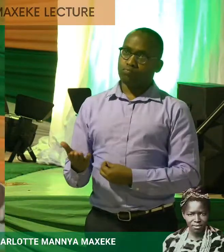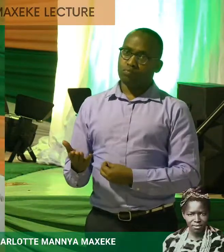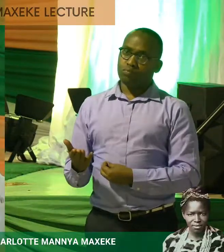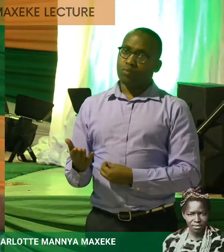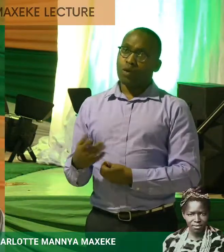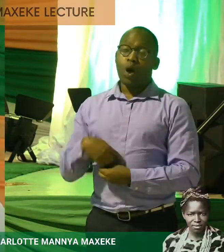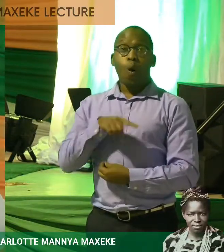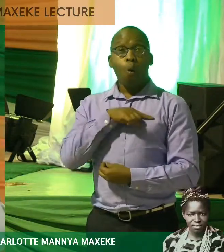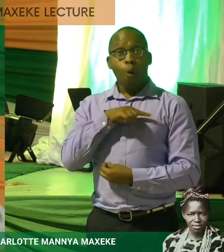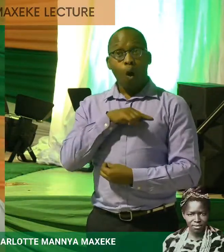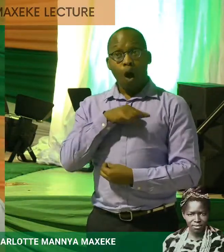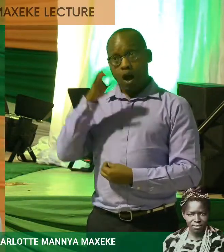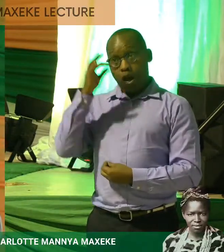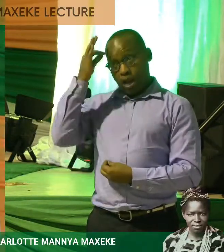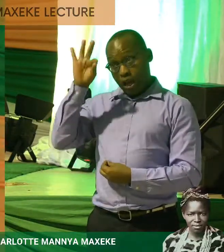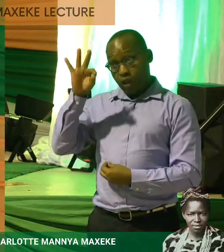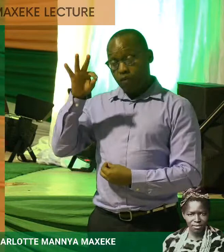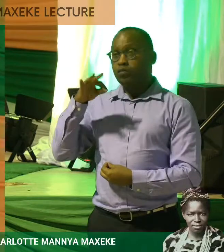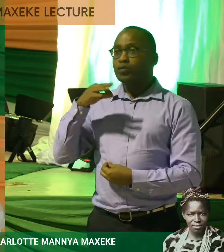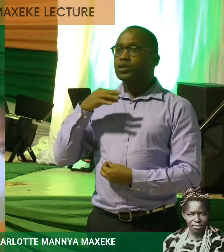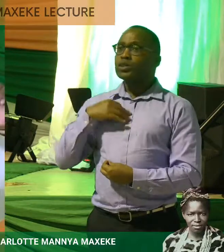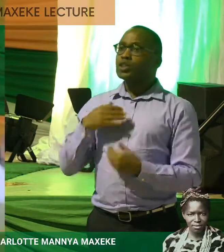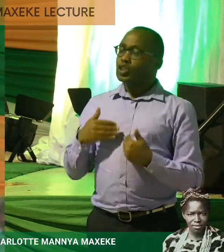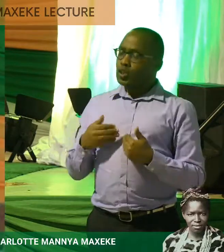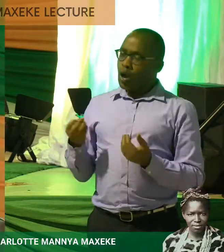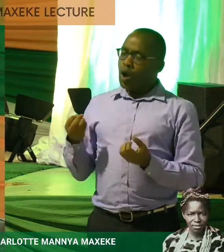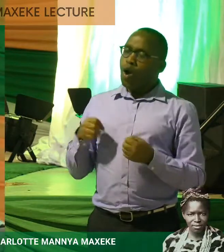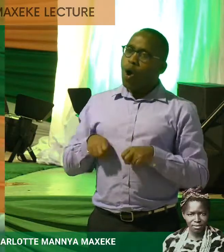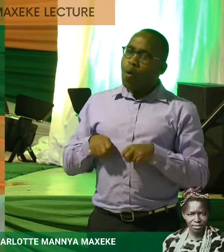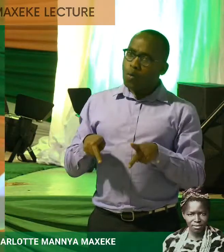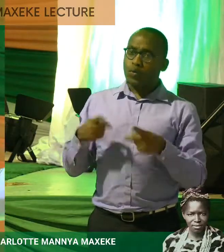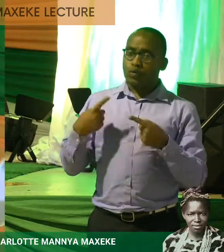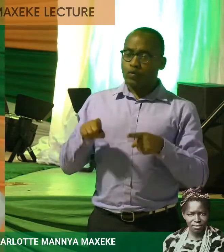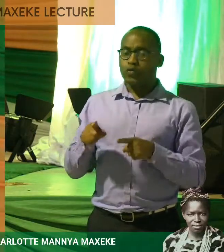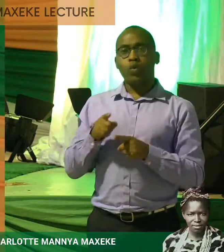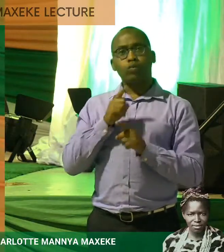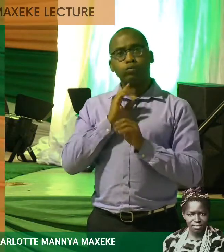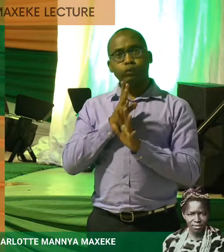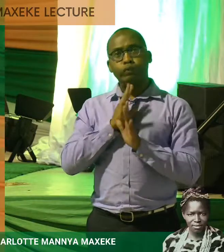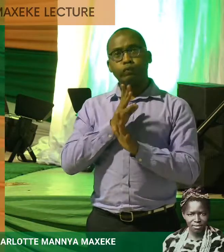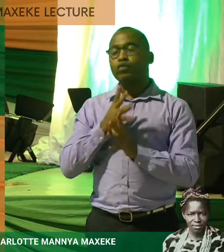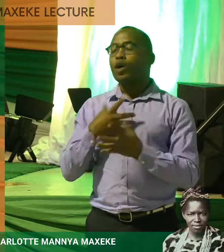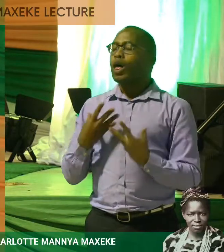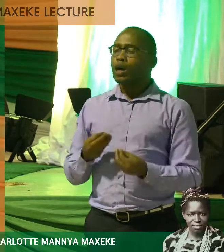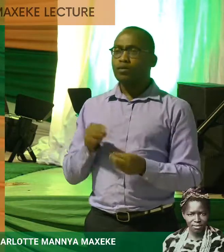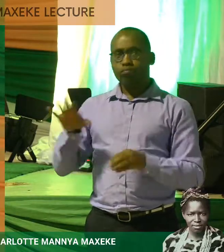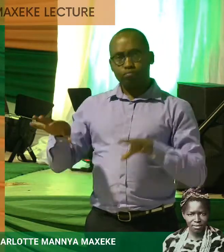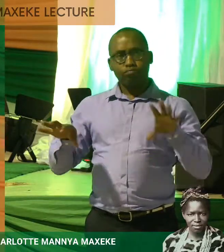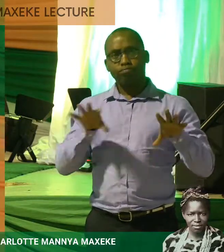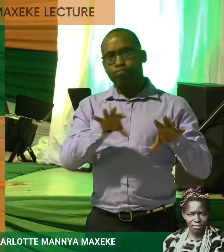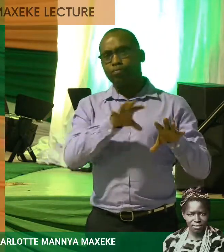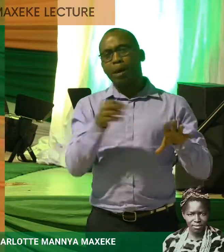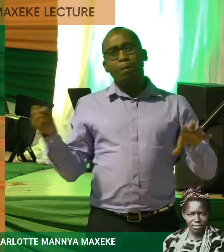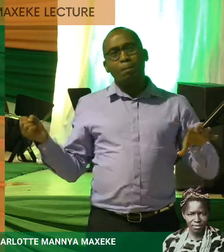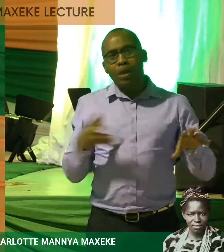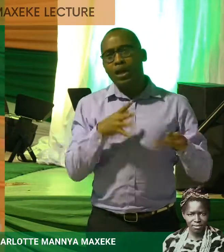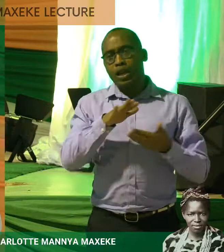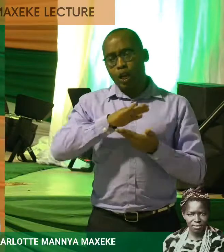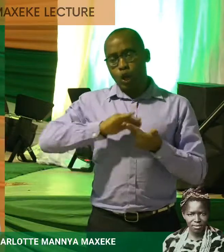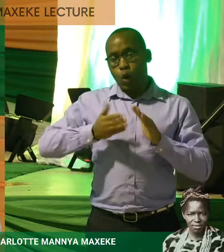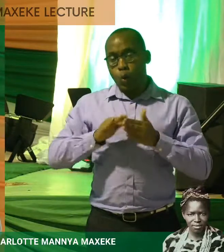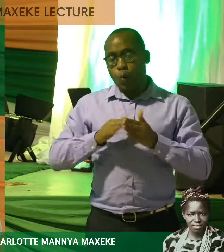amathuba oba abantu mabathi voice out izinto ezibadlayo ekuhlaleni iyo loo nto ebesititsha yona